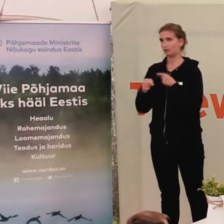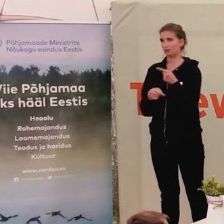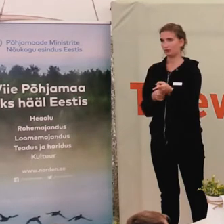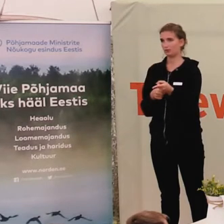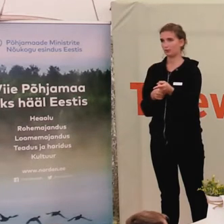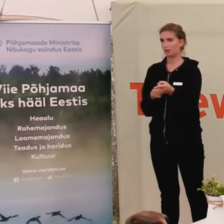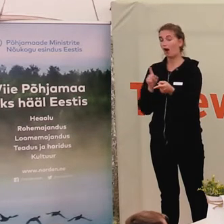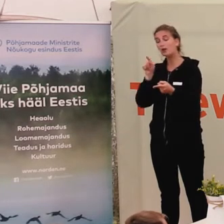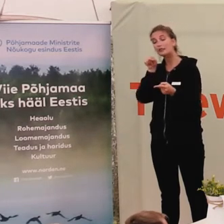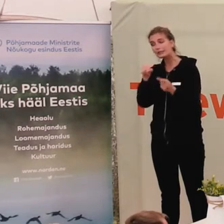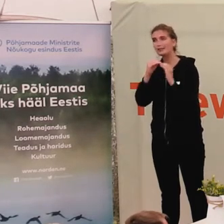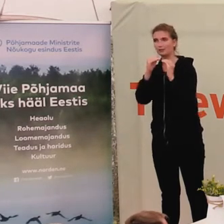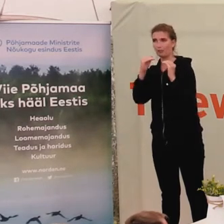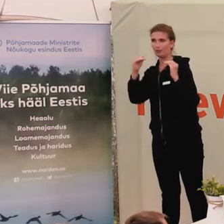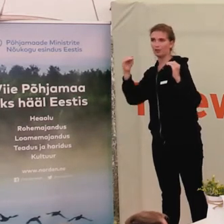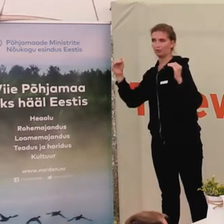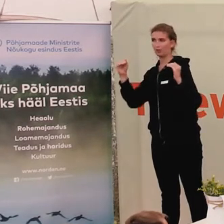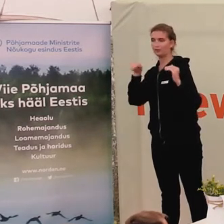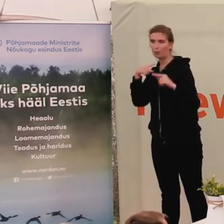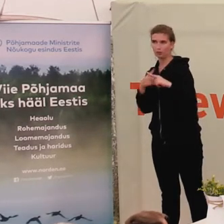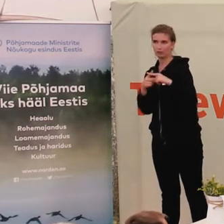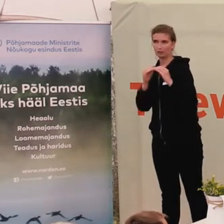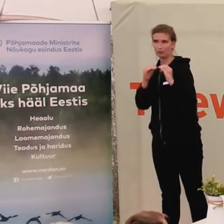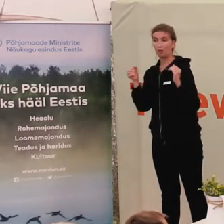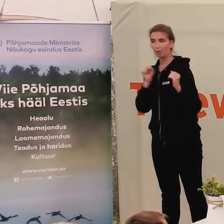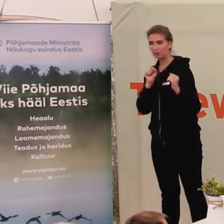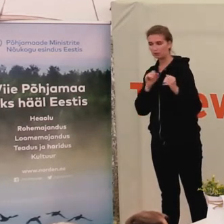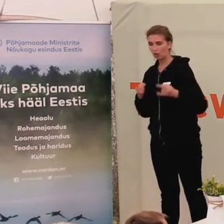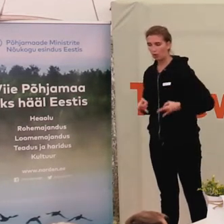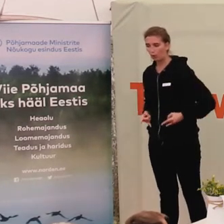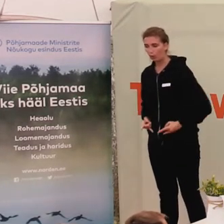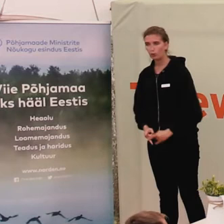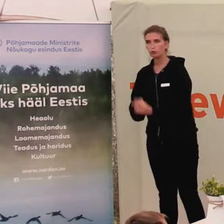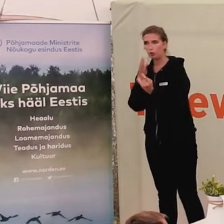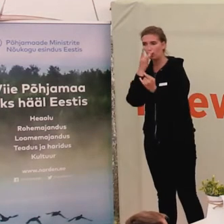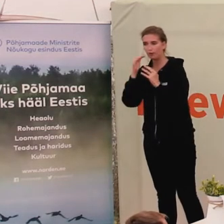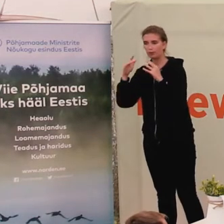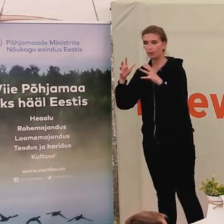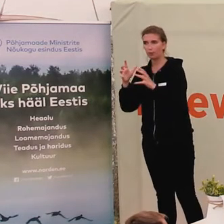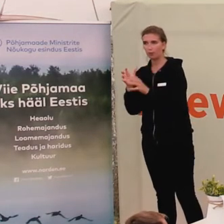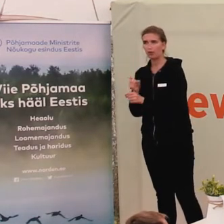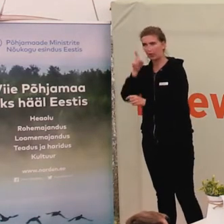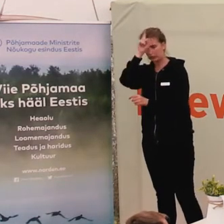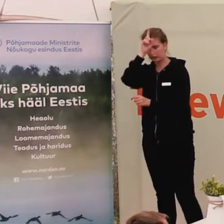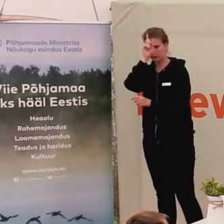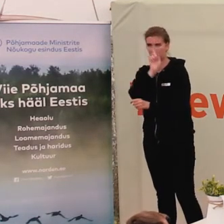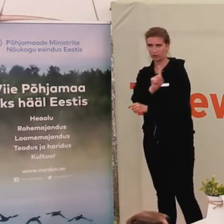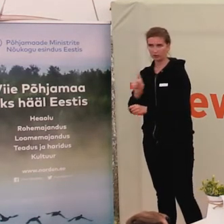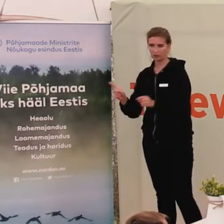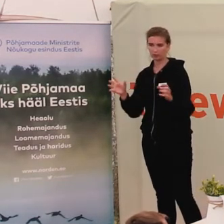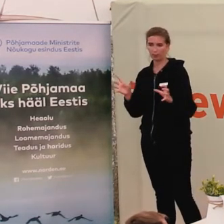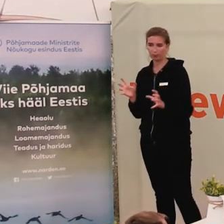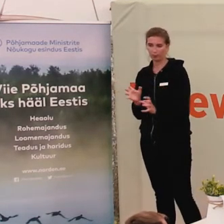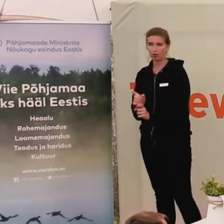it will stabilize because the birth rates are declining practically in every country. Of course, the